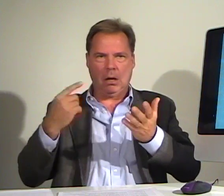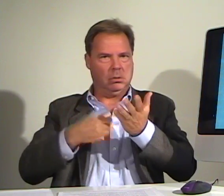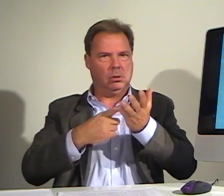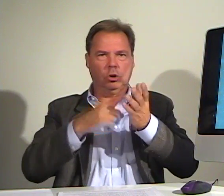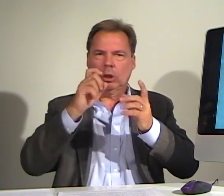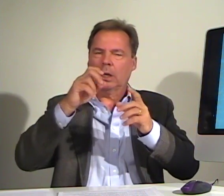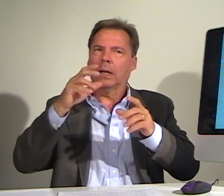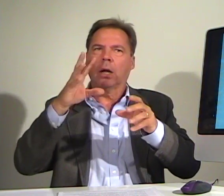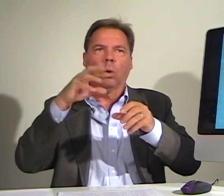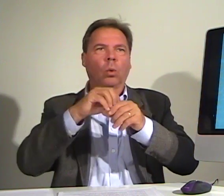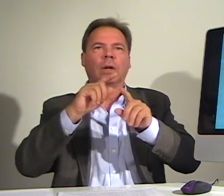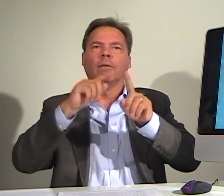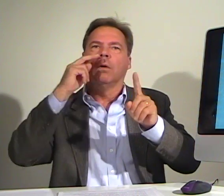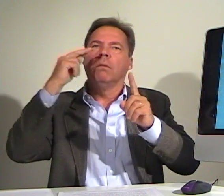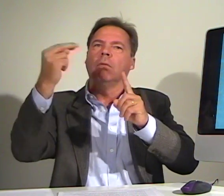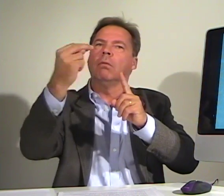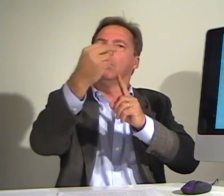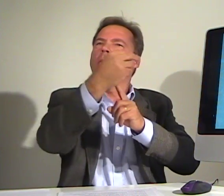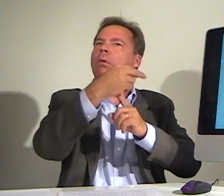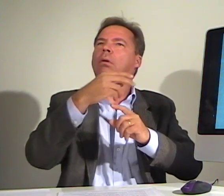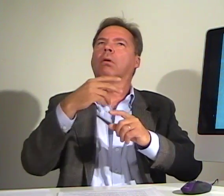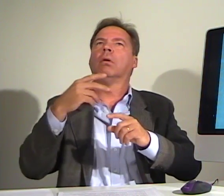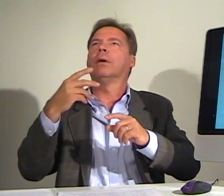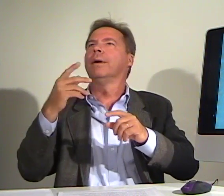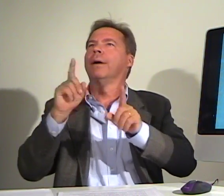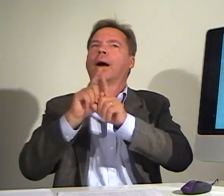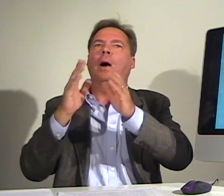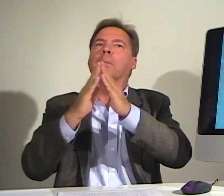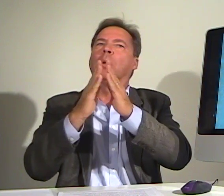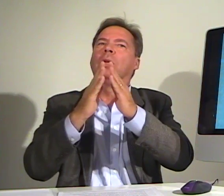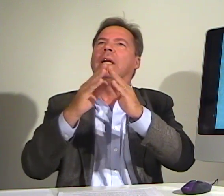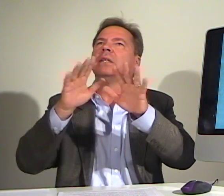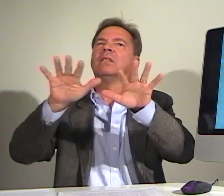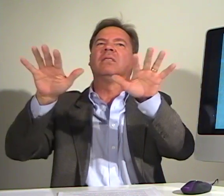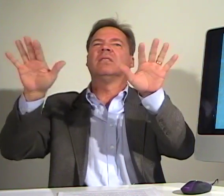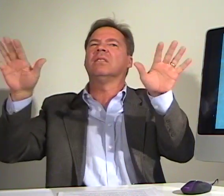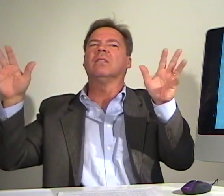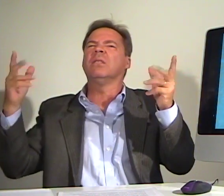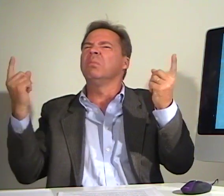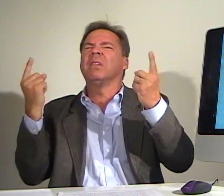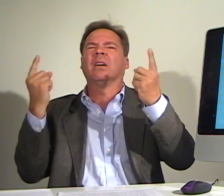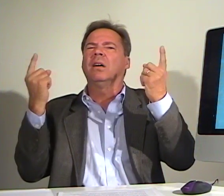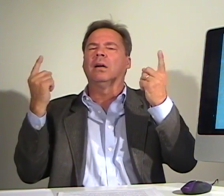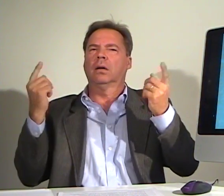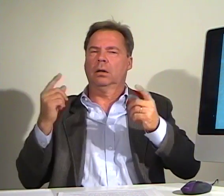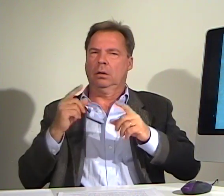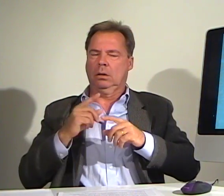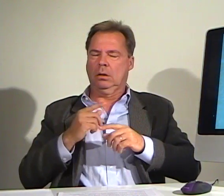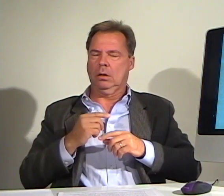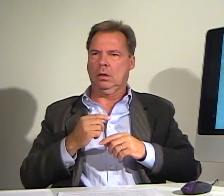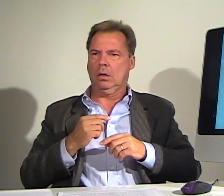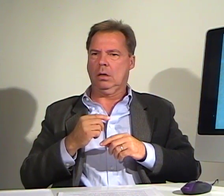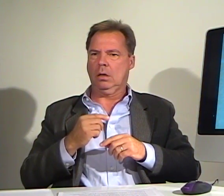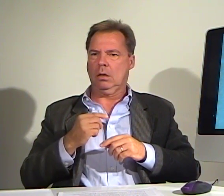architectural changes. But here we see that perhaps the definition of universal design can be expanded a little bit.